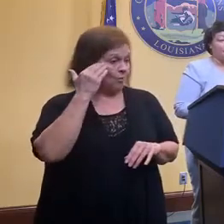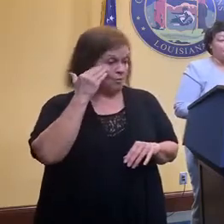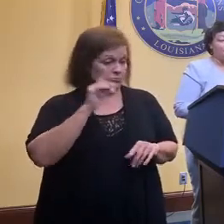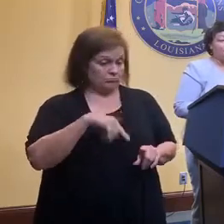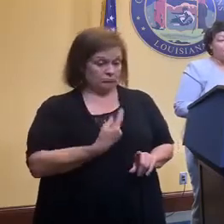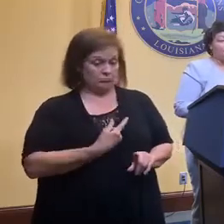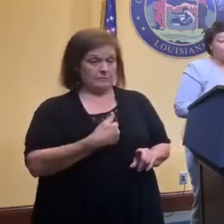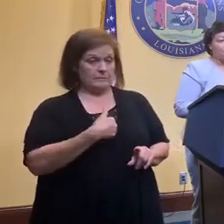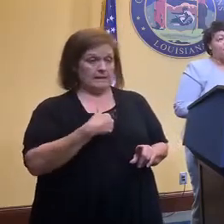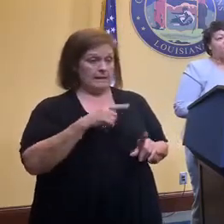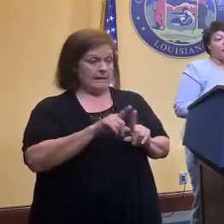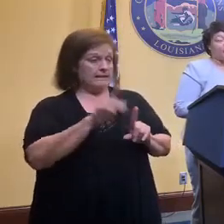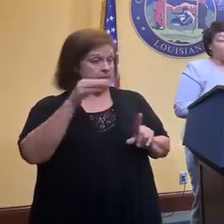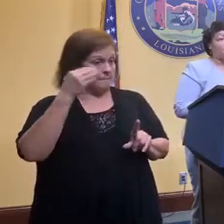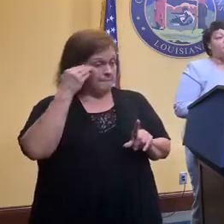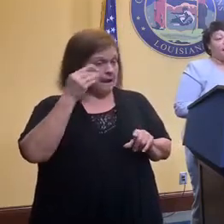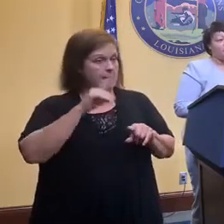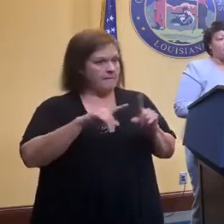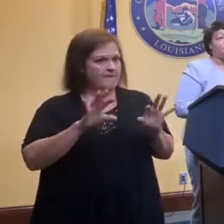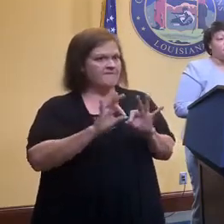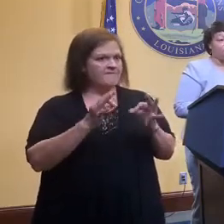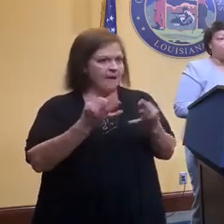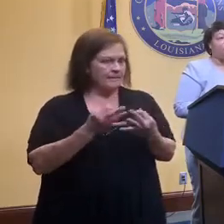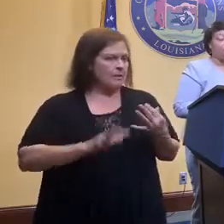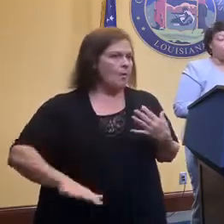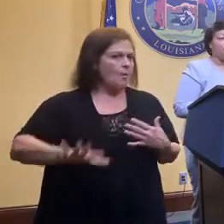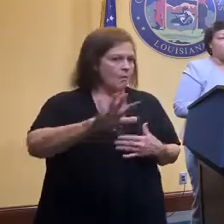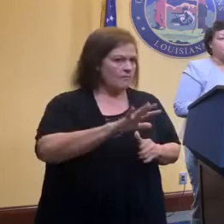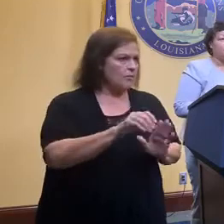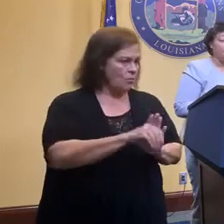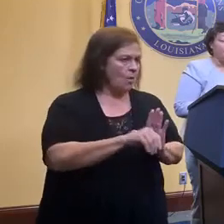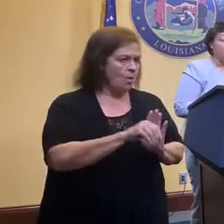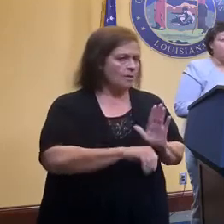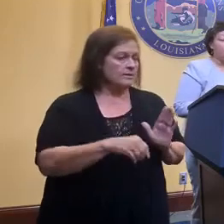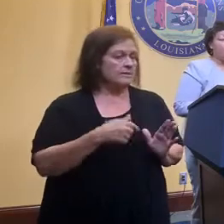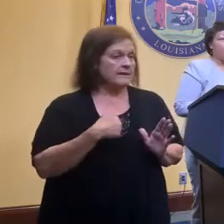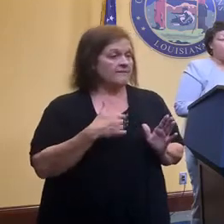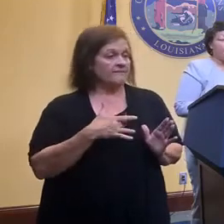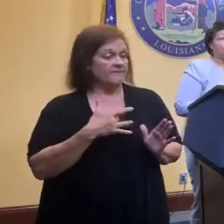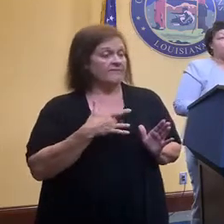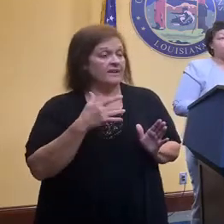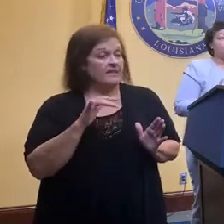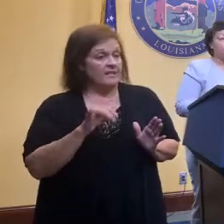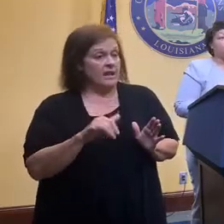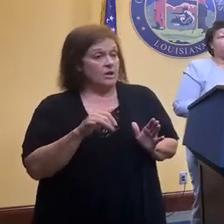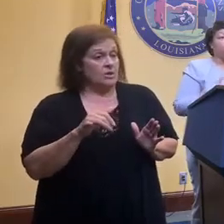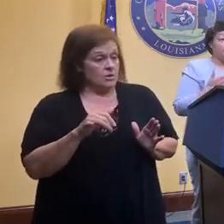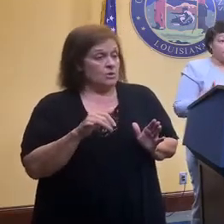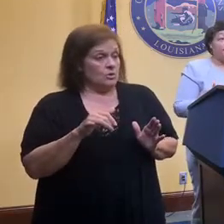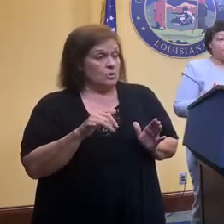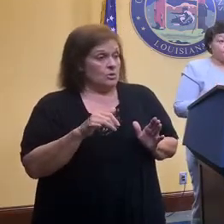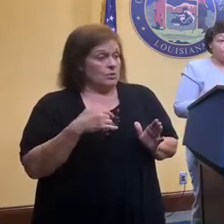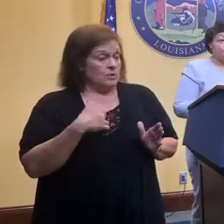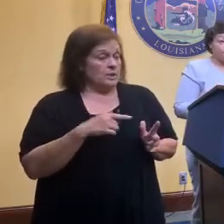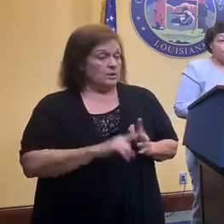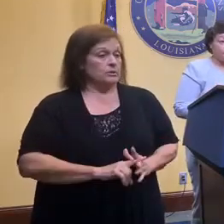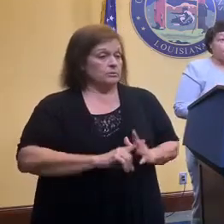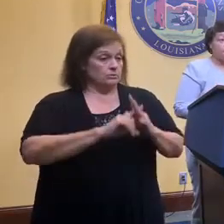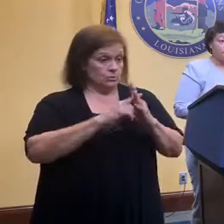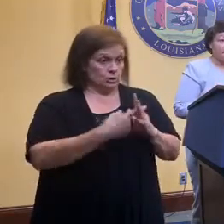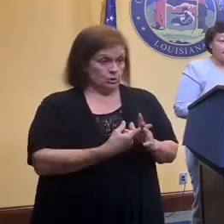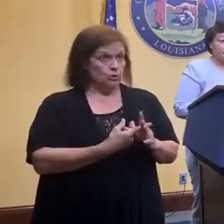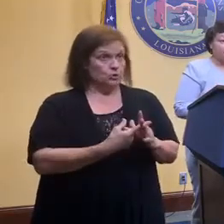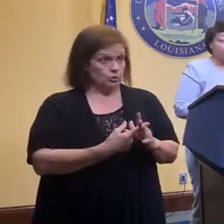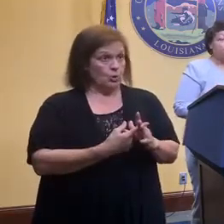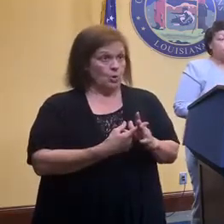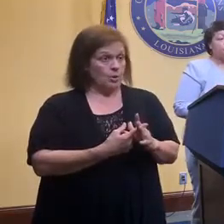as mayor, but it is of families throughout the city of New Orleans. And I believe as we have started to frame it in